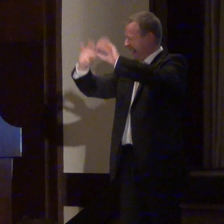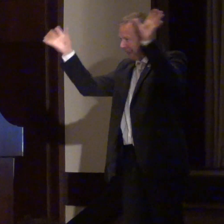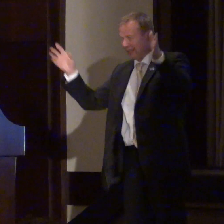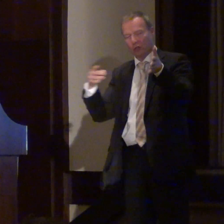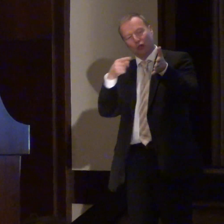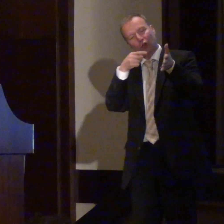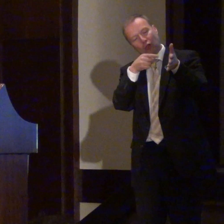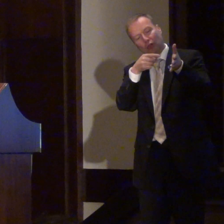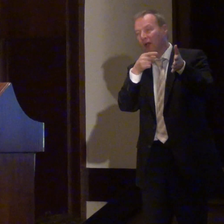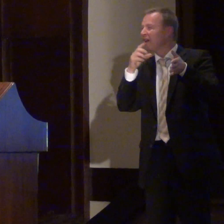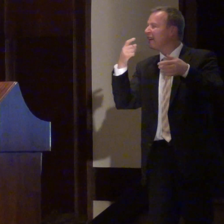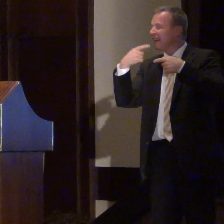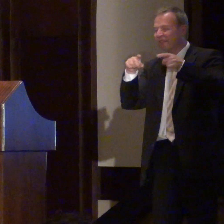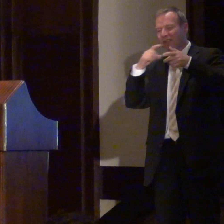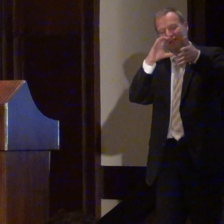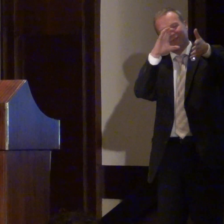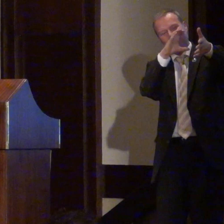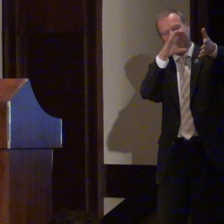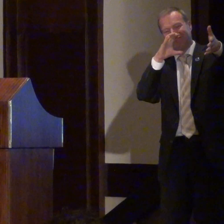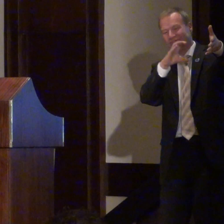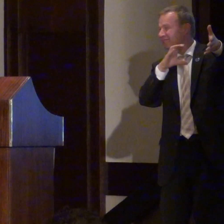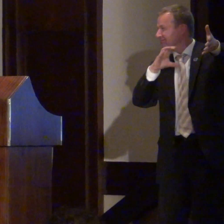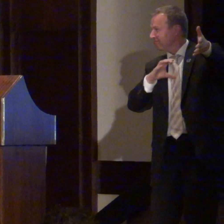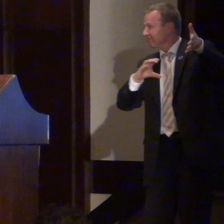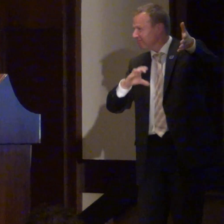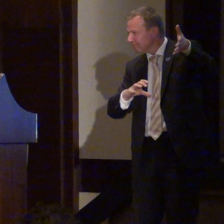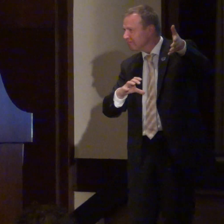Convention, quite clearly stated,